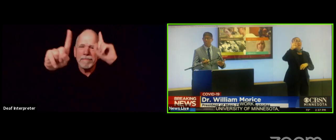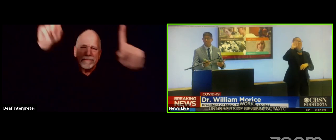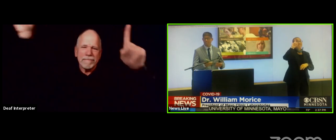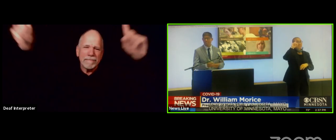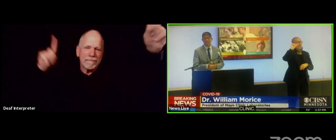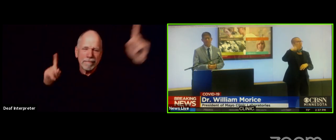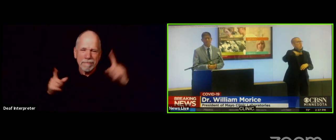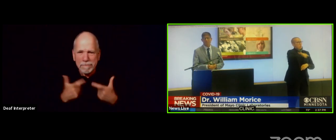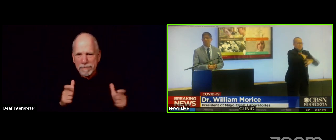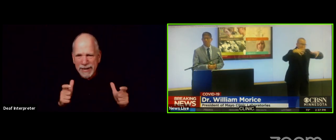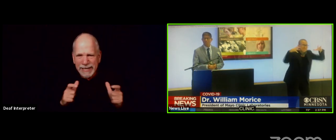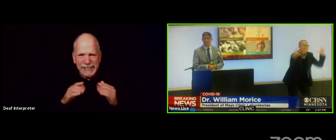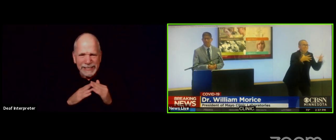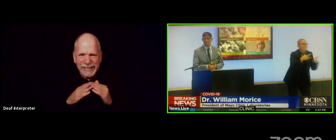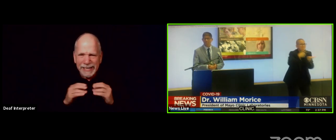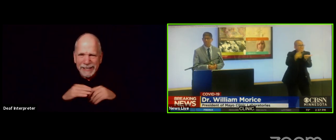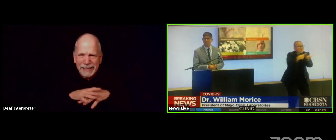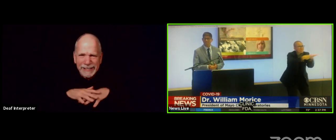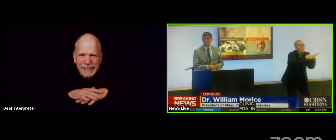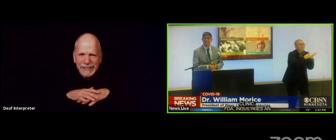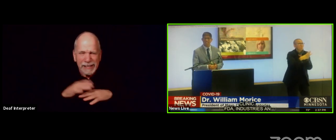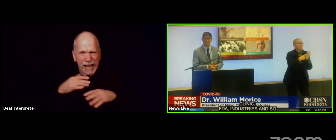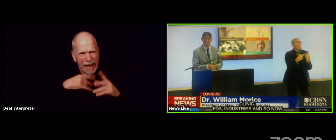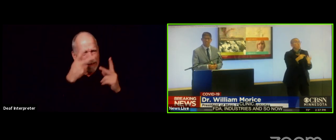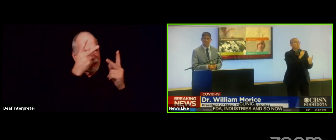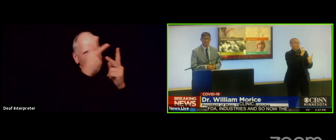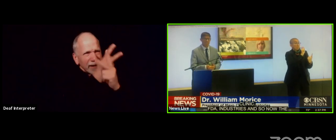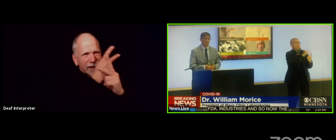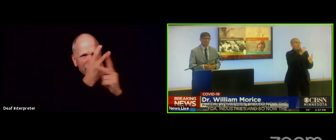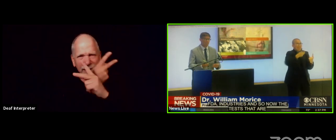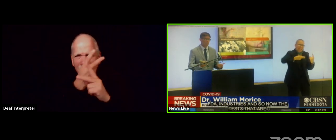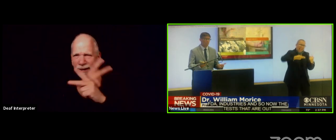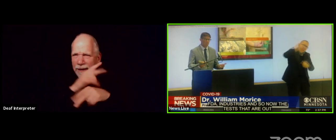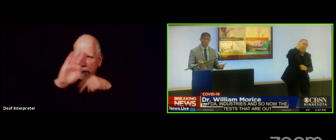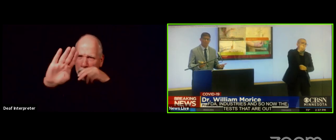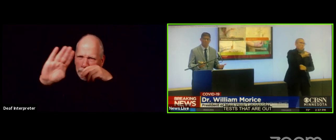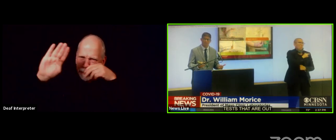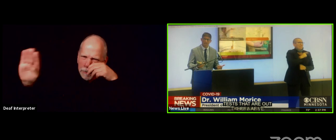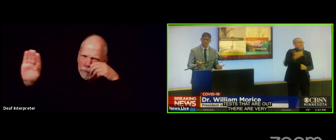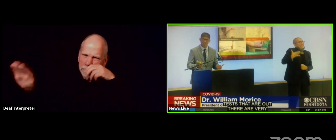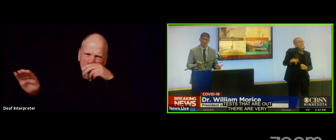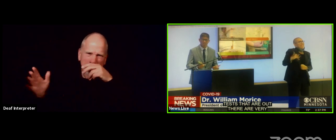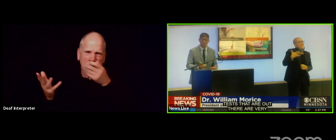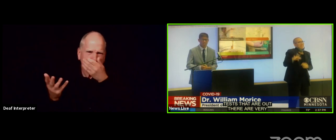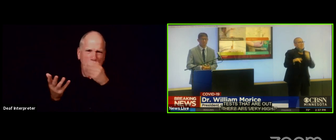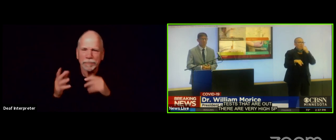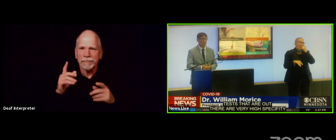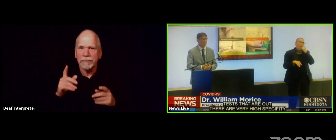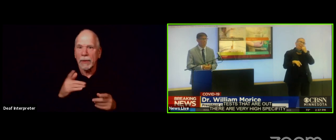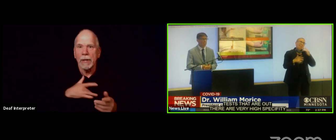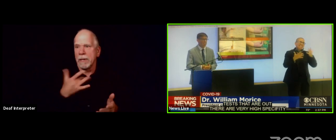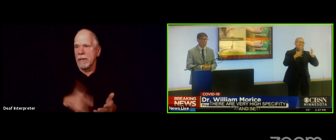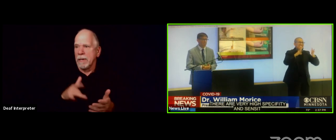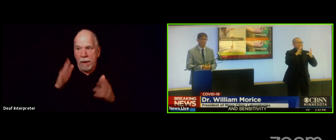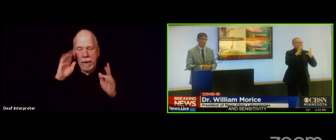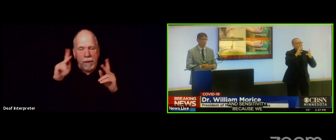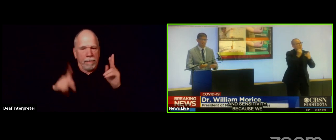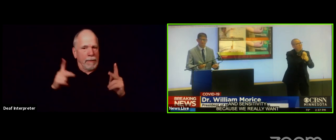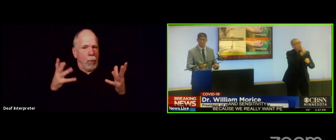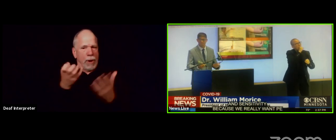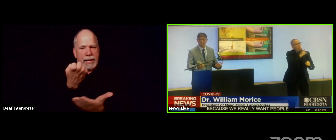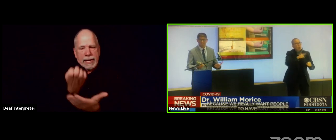the tests that are out there are very, very high specificity and sensitivity because we really want people to have confidence coming in and recognizing that if people